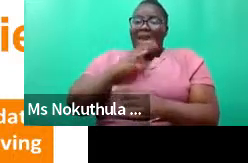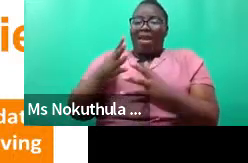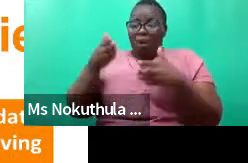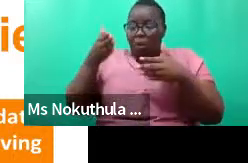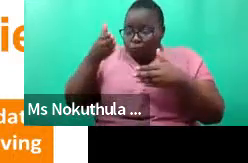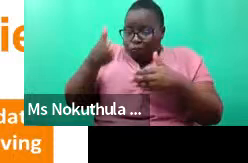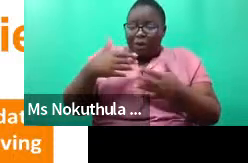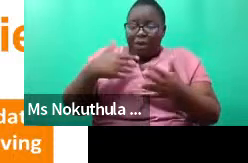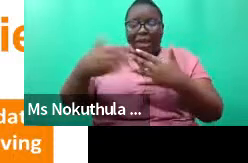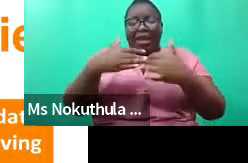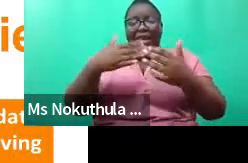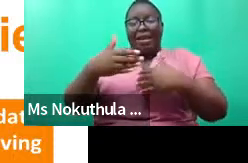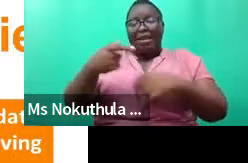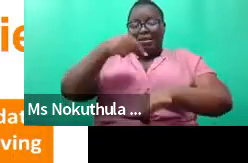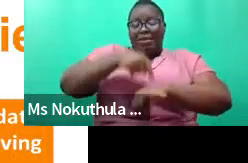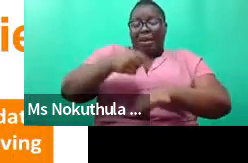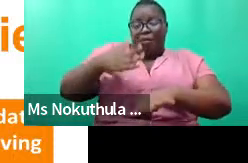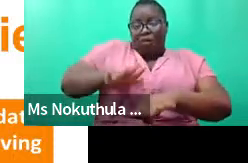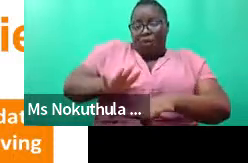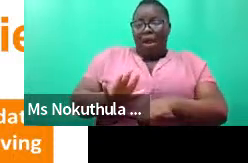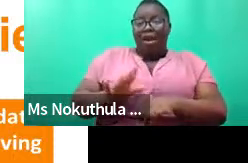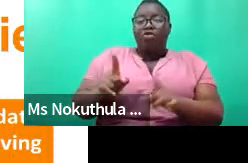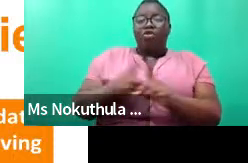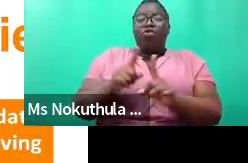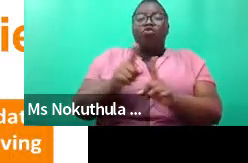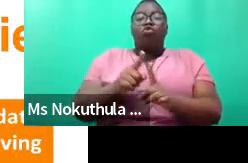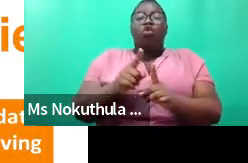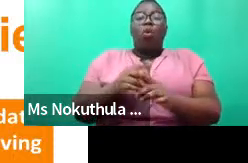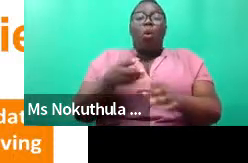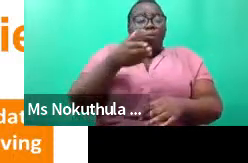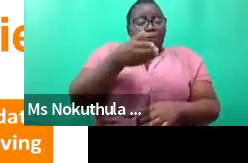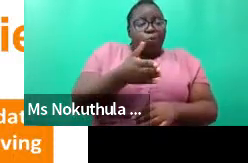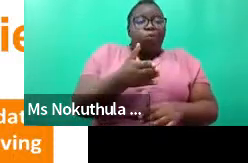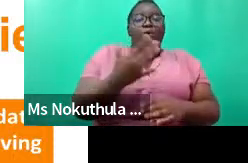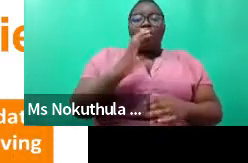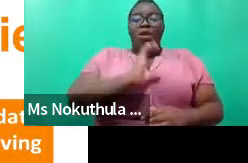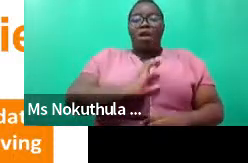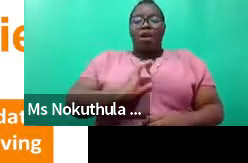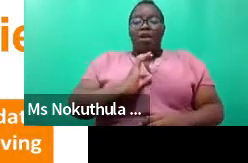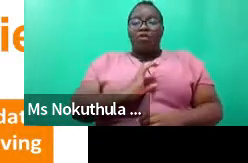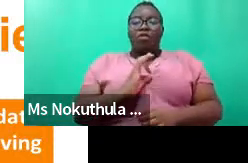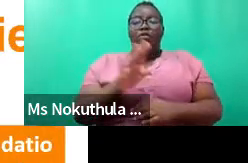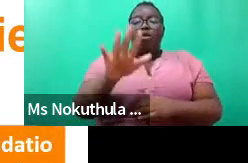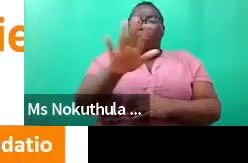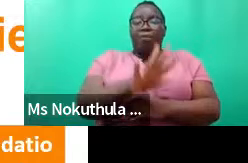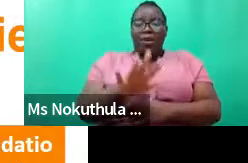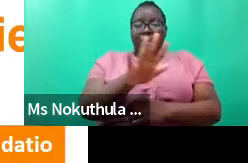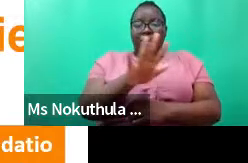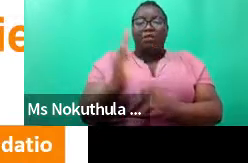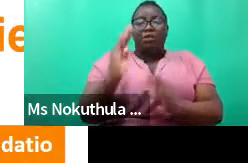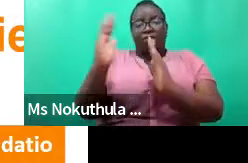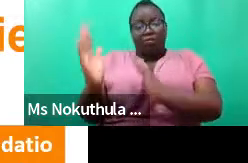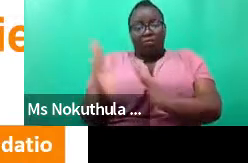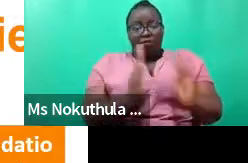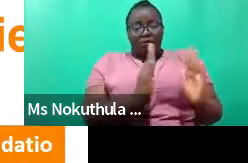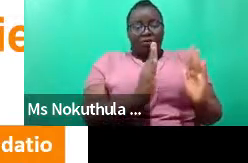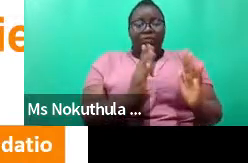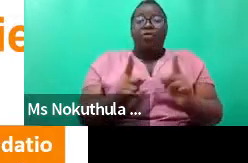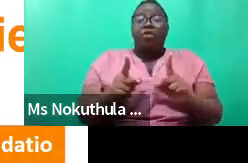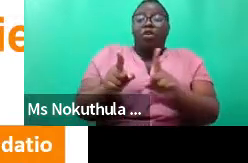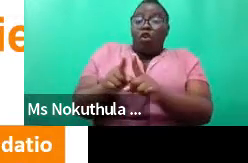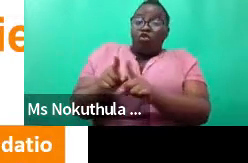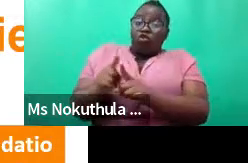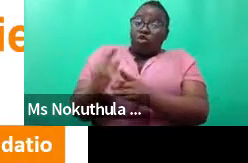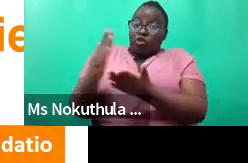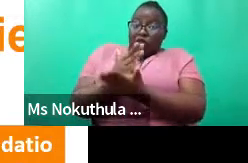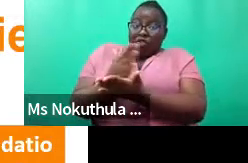shared for them, and they attend on their comfortable places. Next slide, please. So they also shared that there wasn't